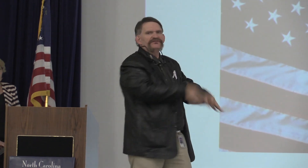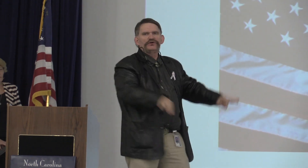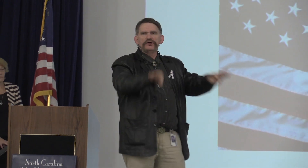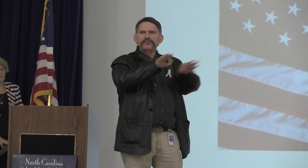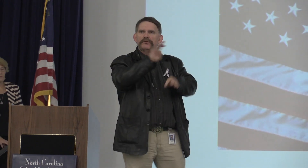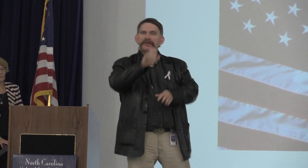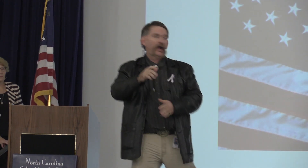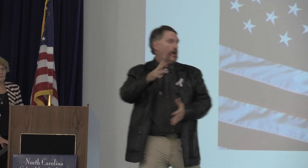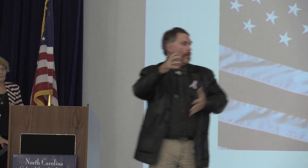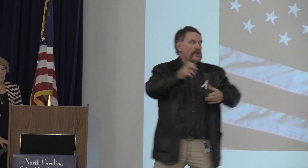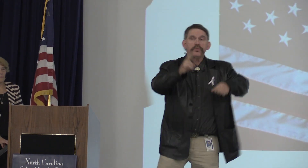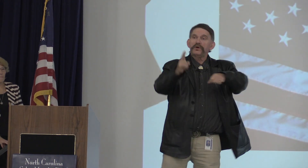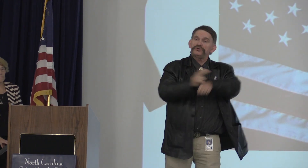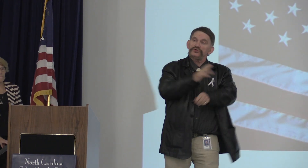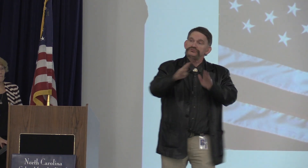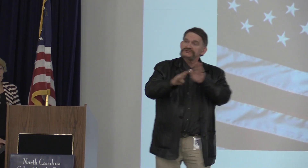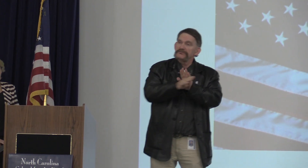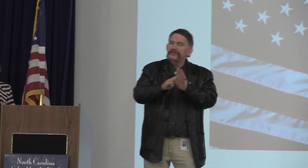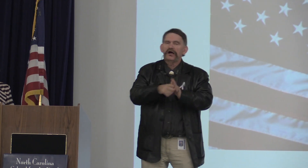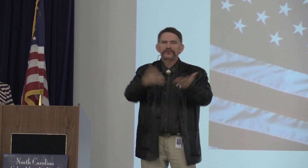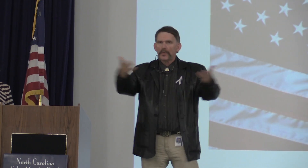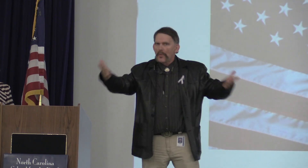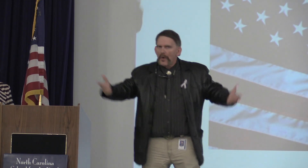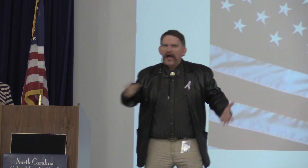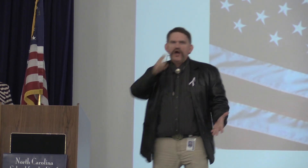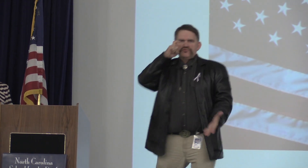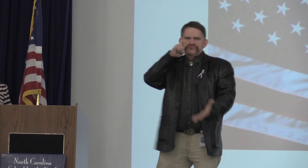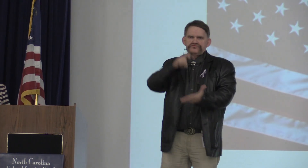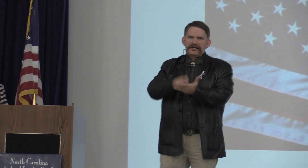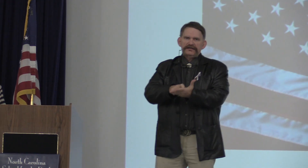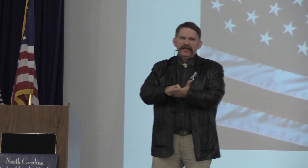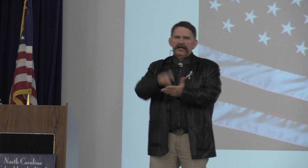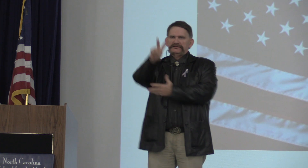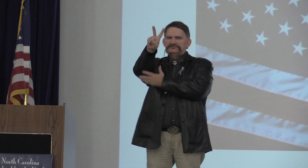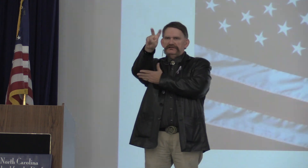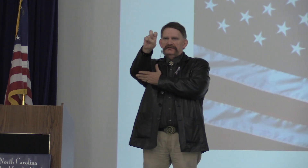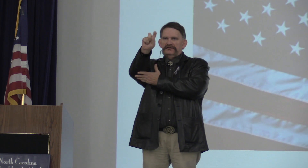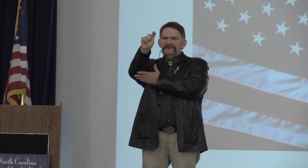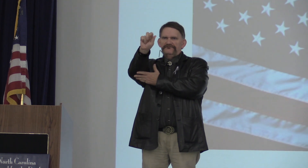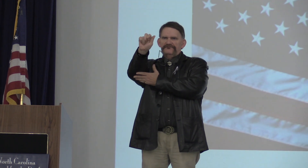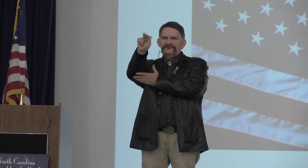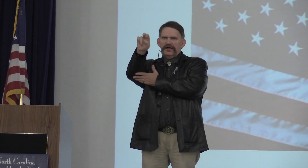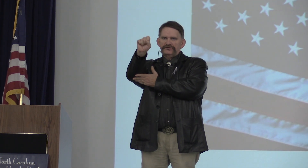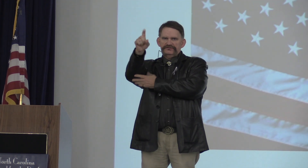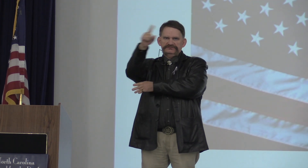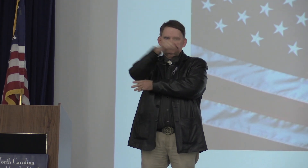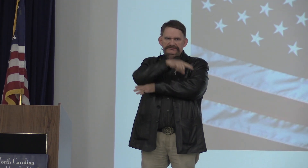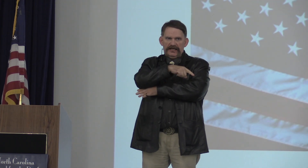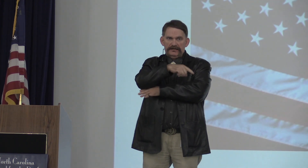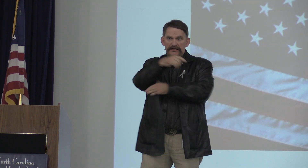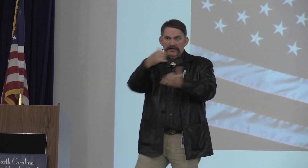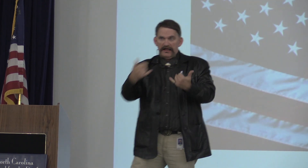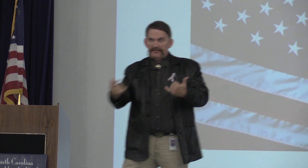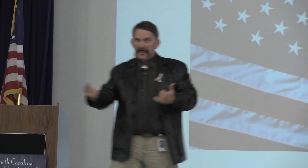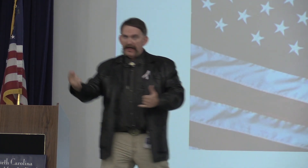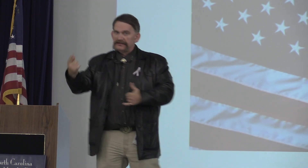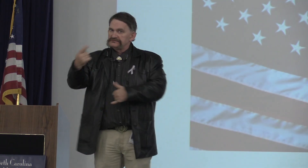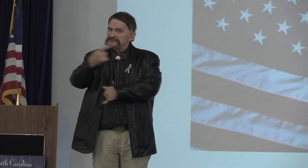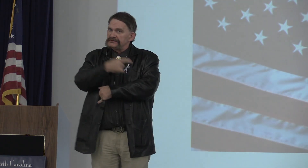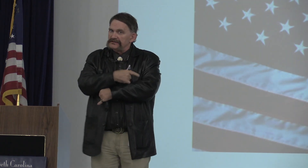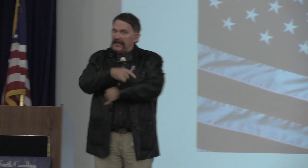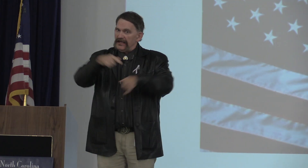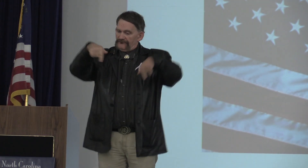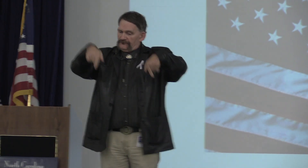That's when that building burned down. So this bell is of historic value. And we're using it today to recognize